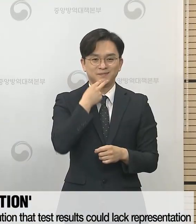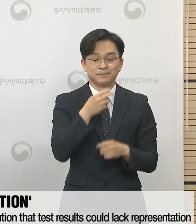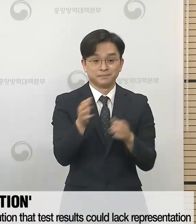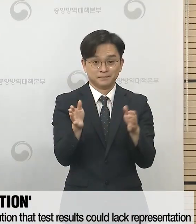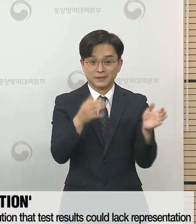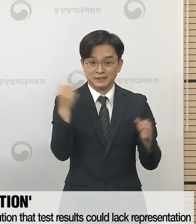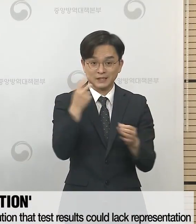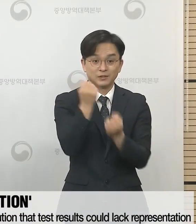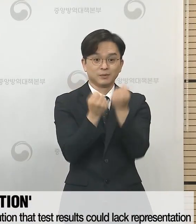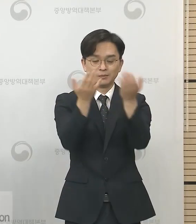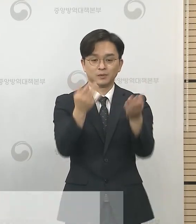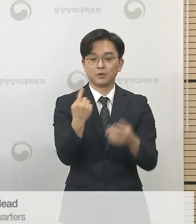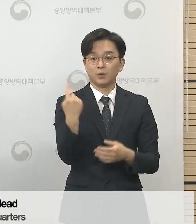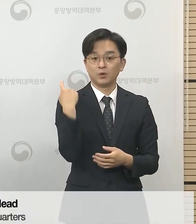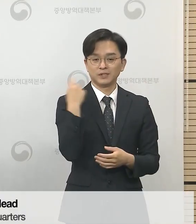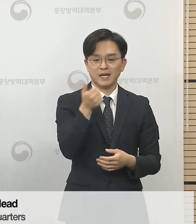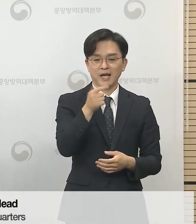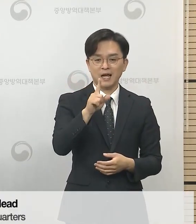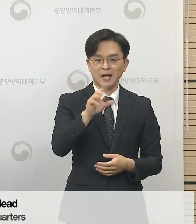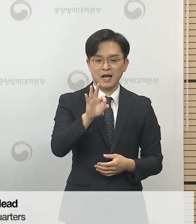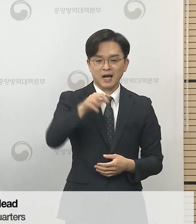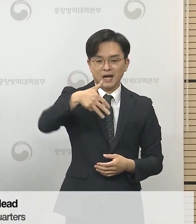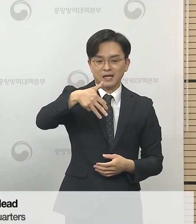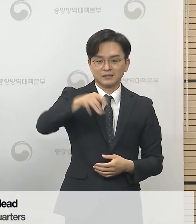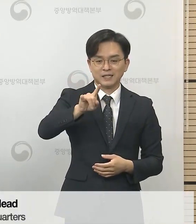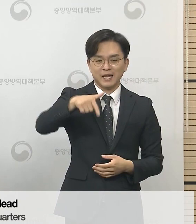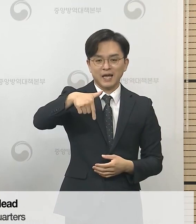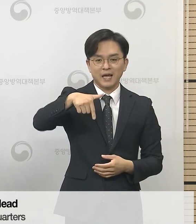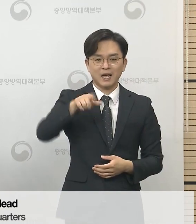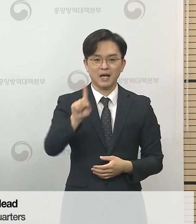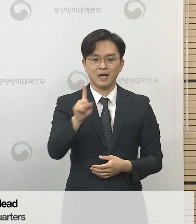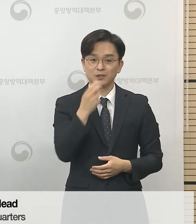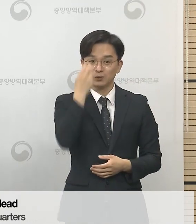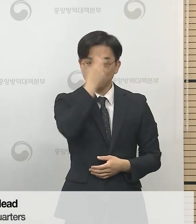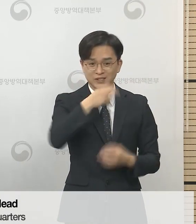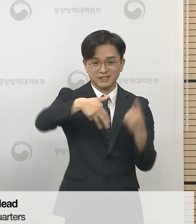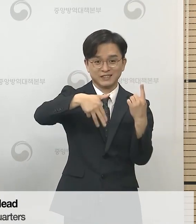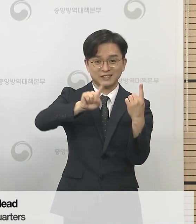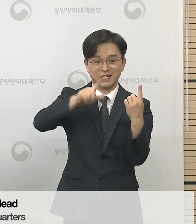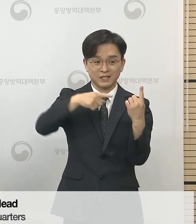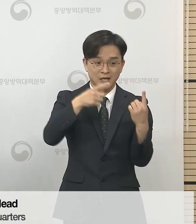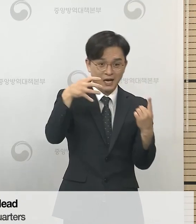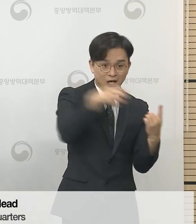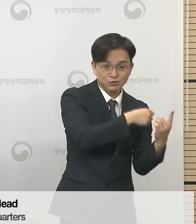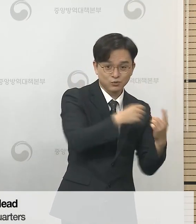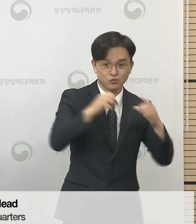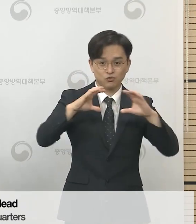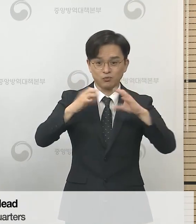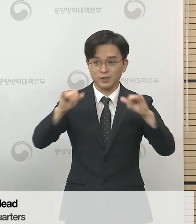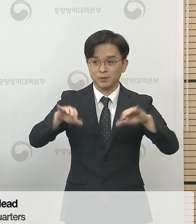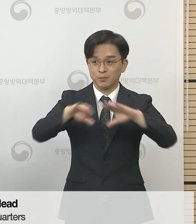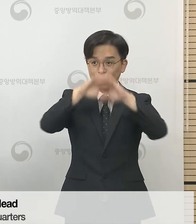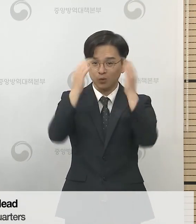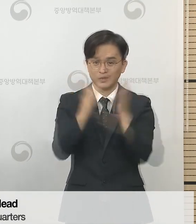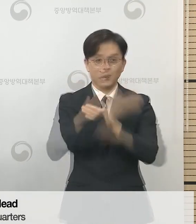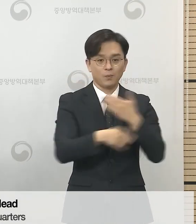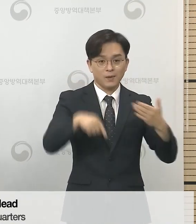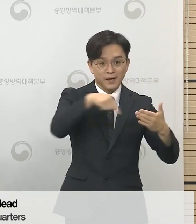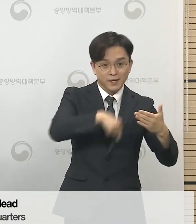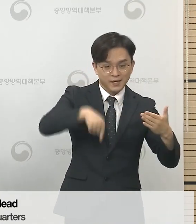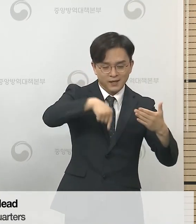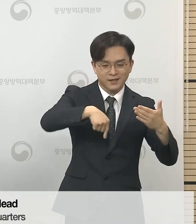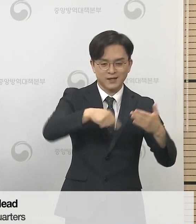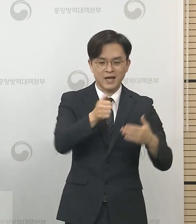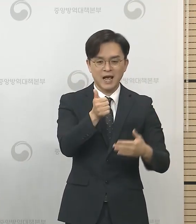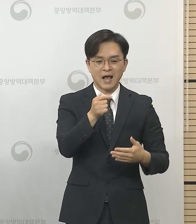The sample size was small and did not include those from the Daegu region. We also need to take into consideration a range